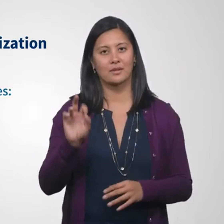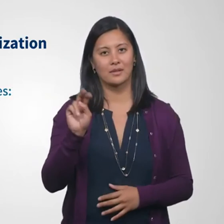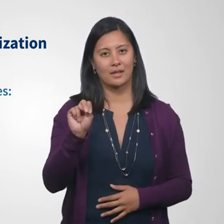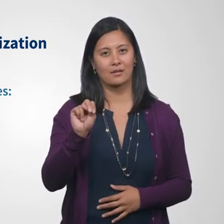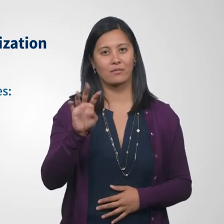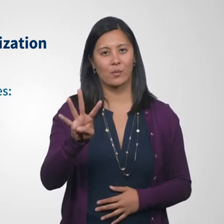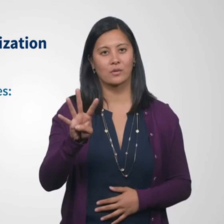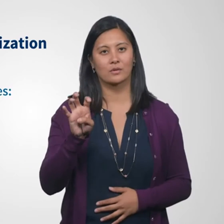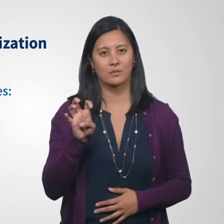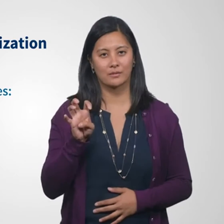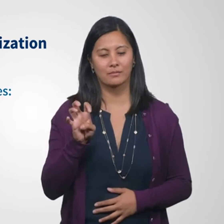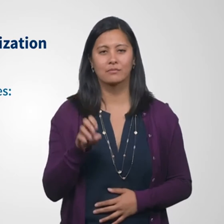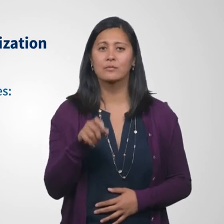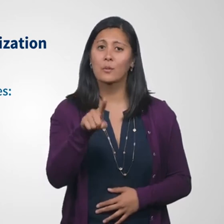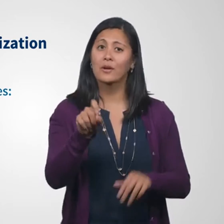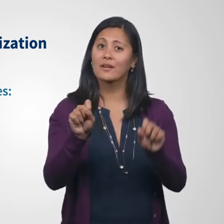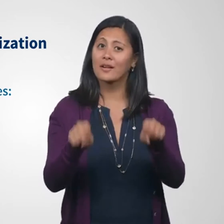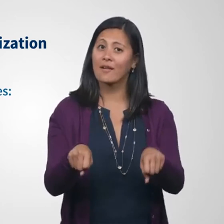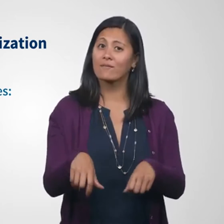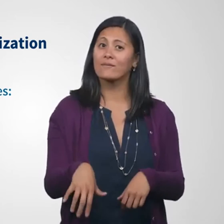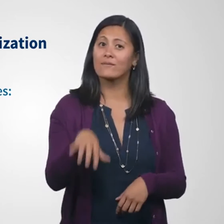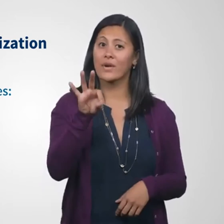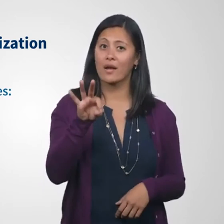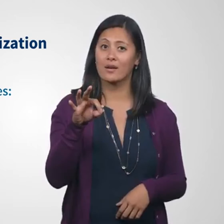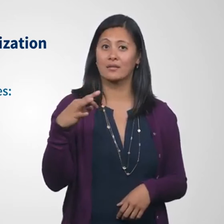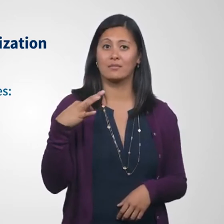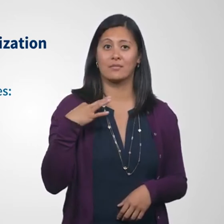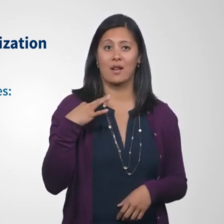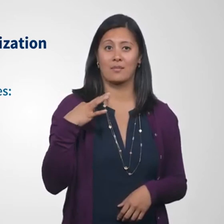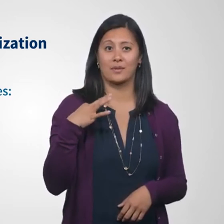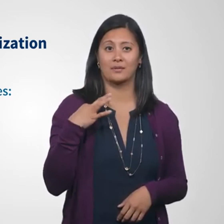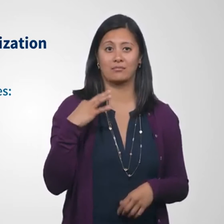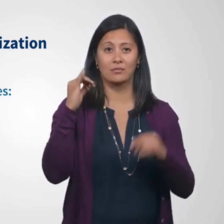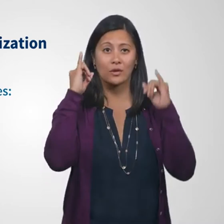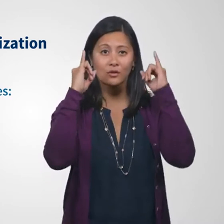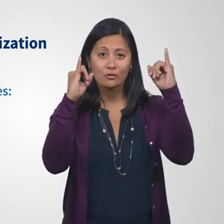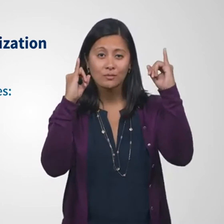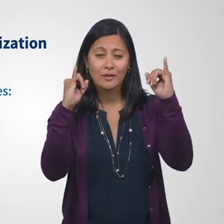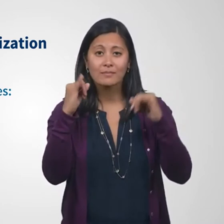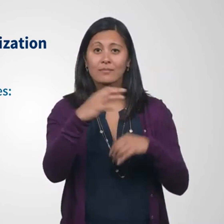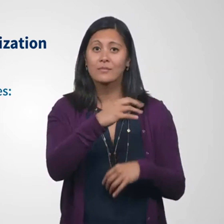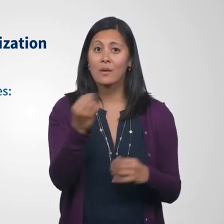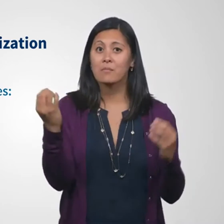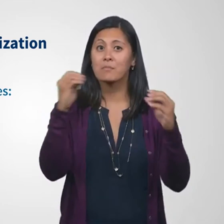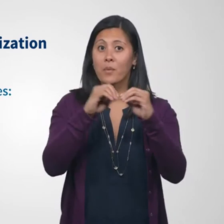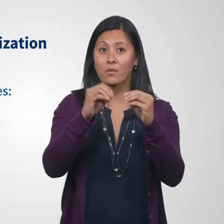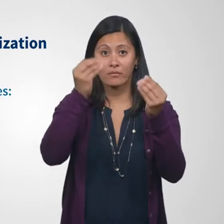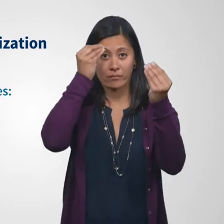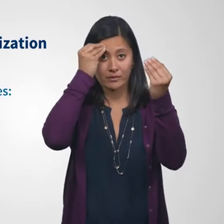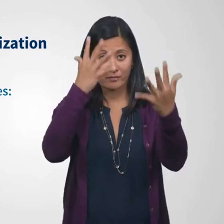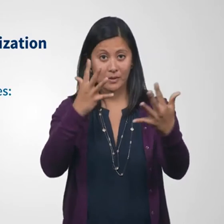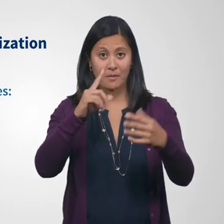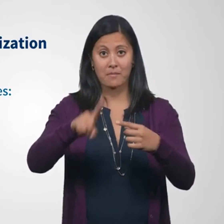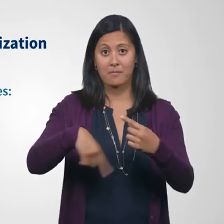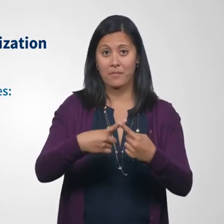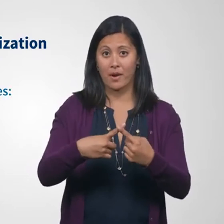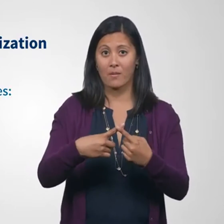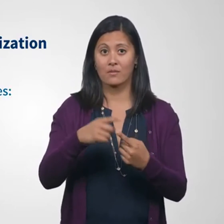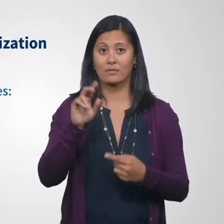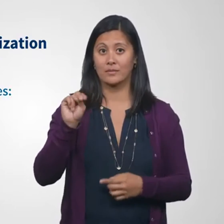Form N-400. You may find the application, instructions, and more information about the naturalization test